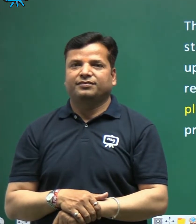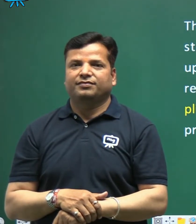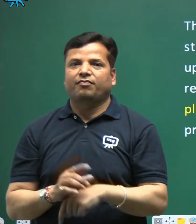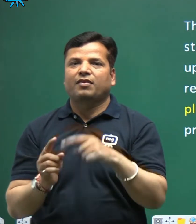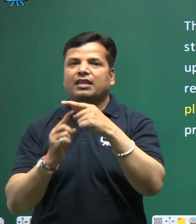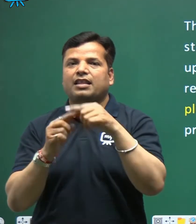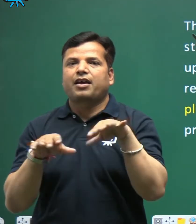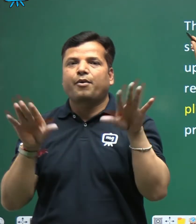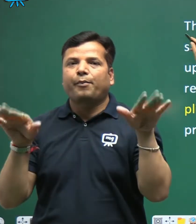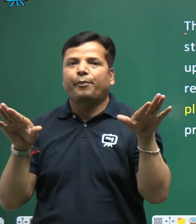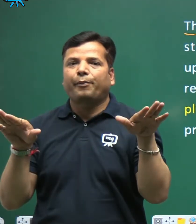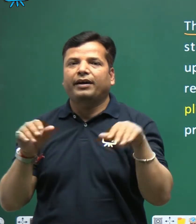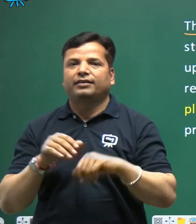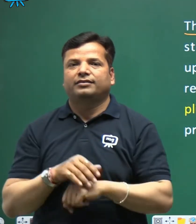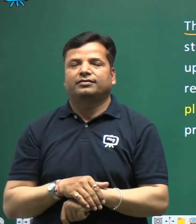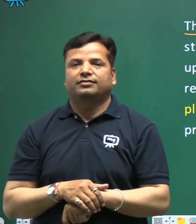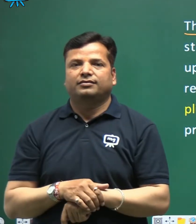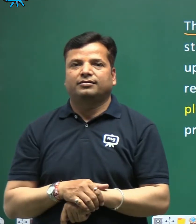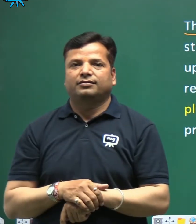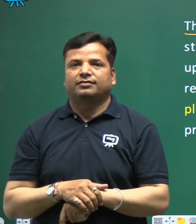The bird